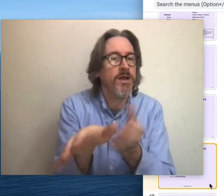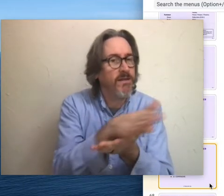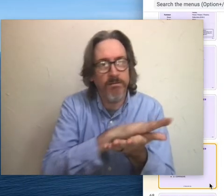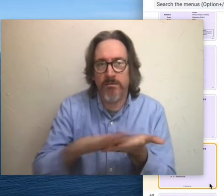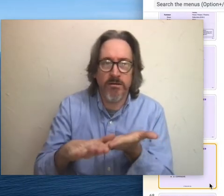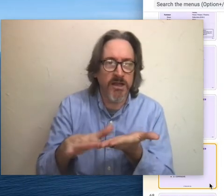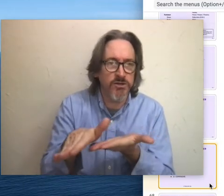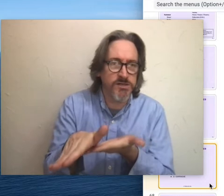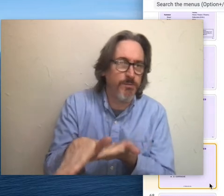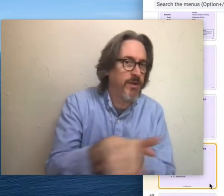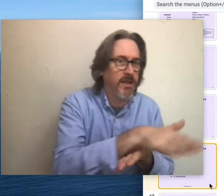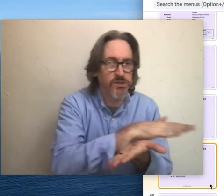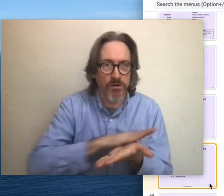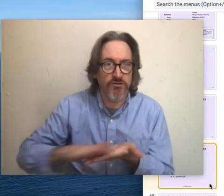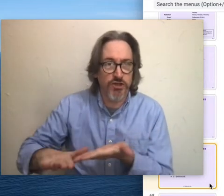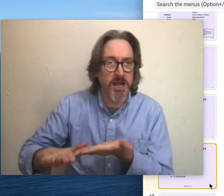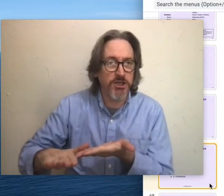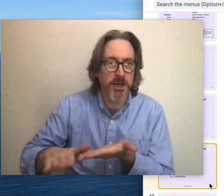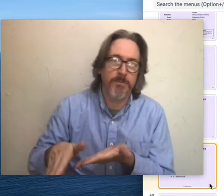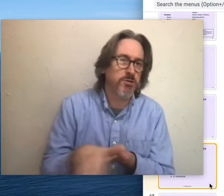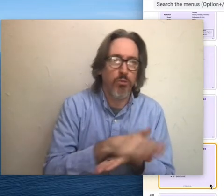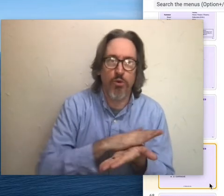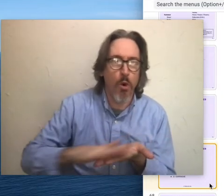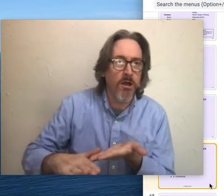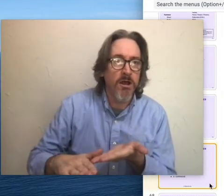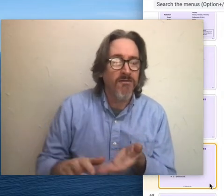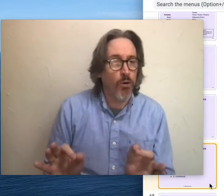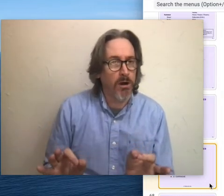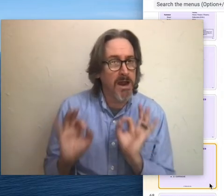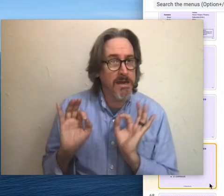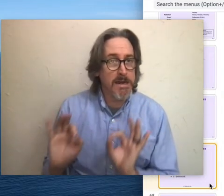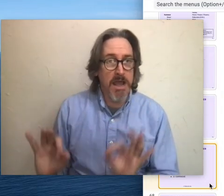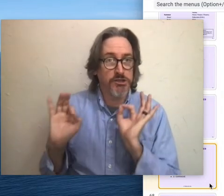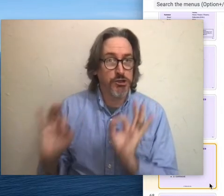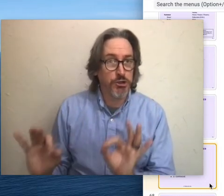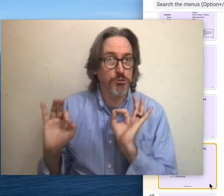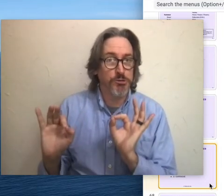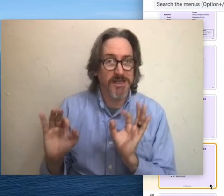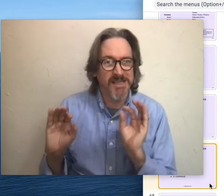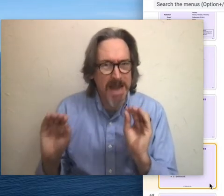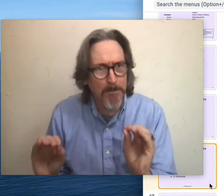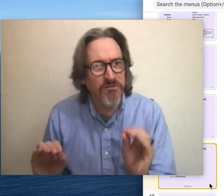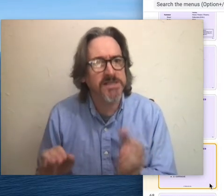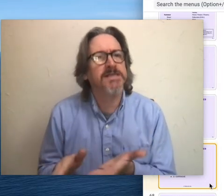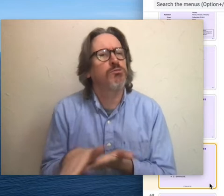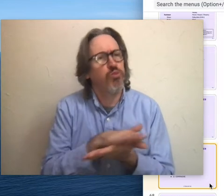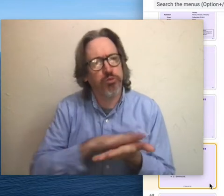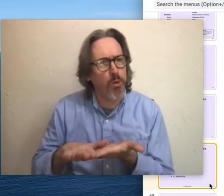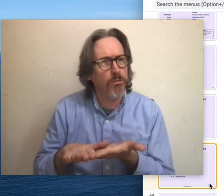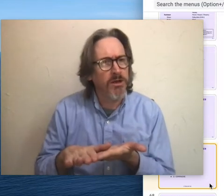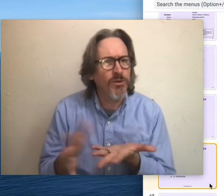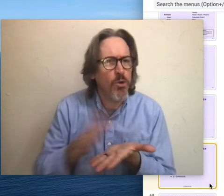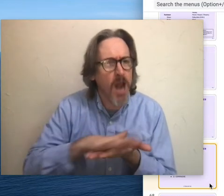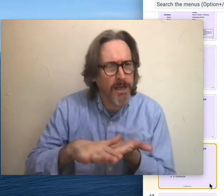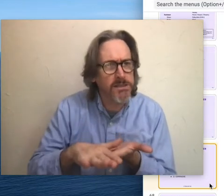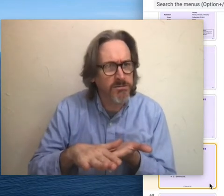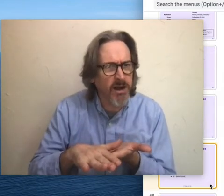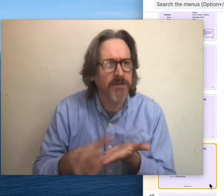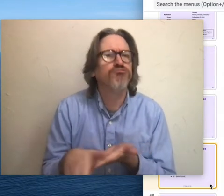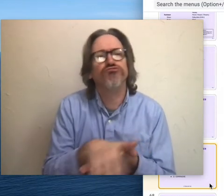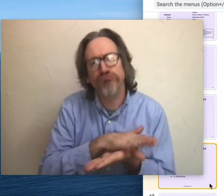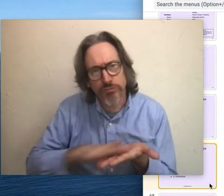one point, they do this big sort of J-shaped for nice shoes. It's an emphasis. We know